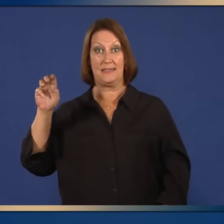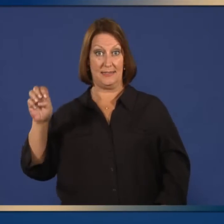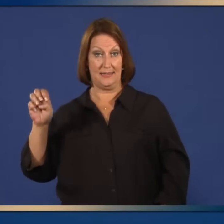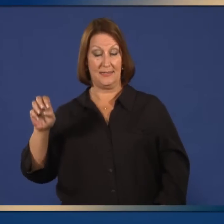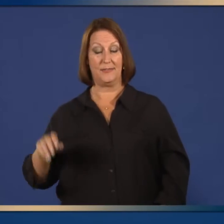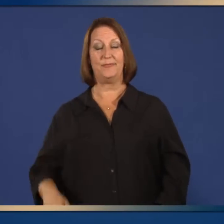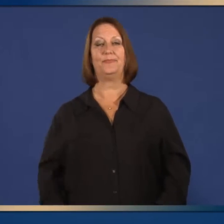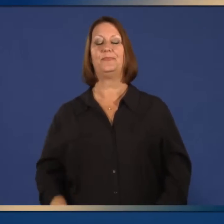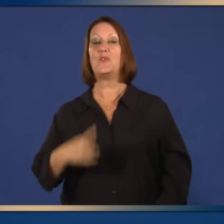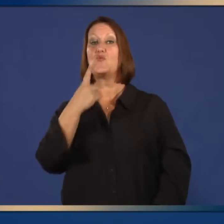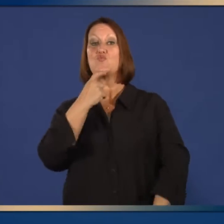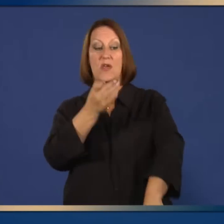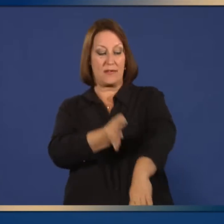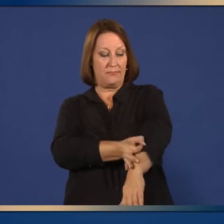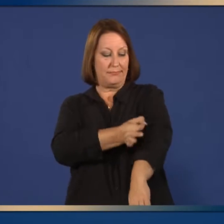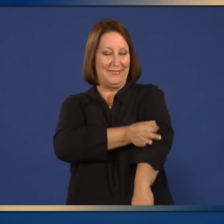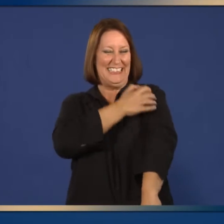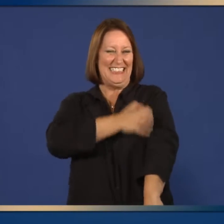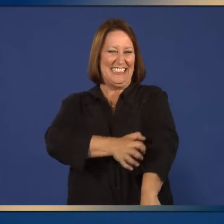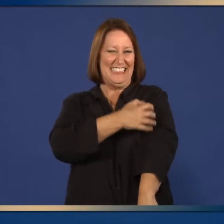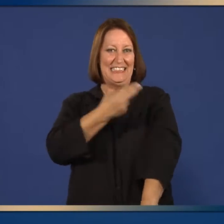hives,